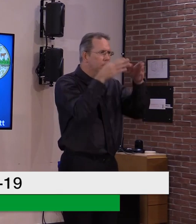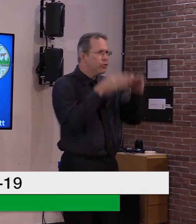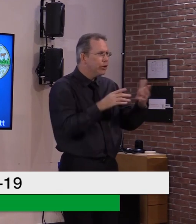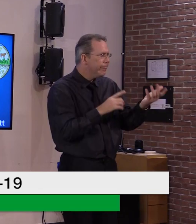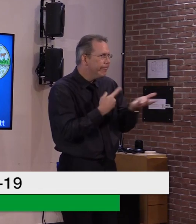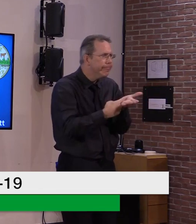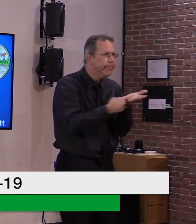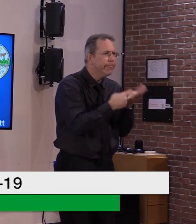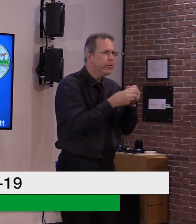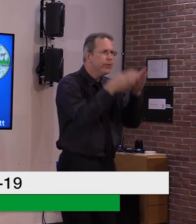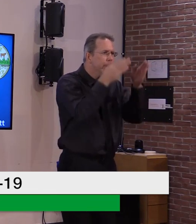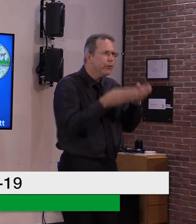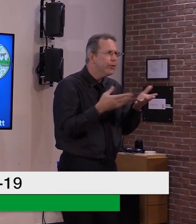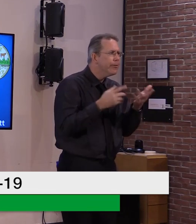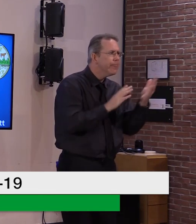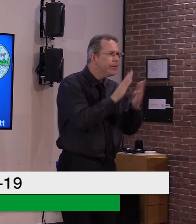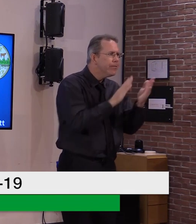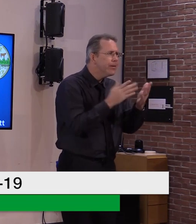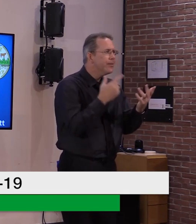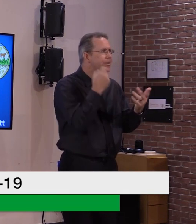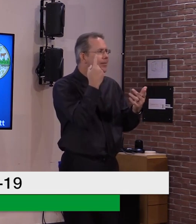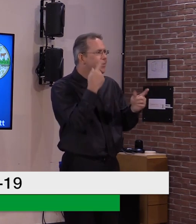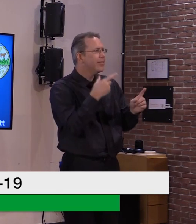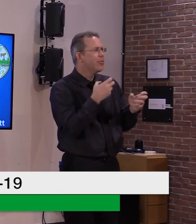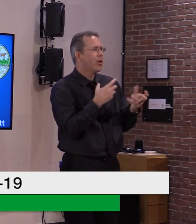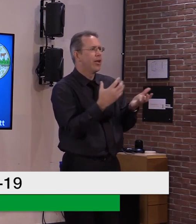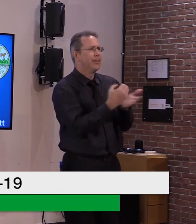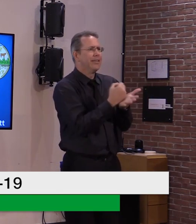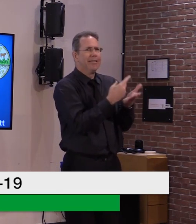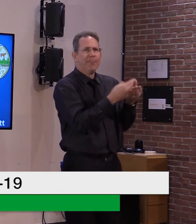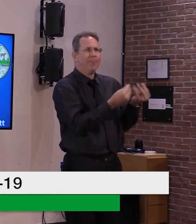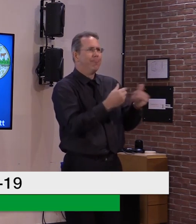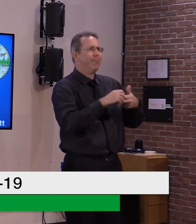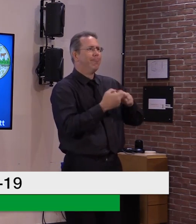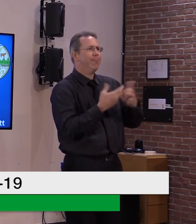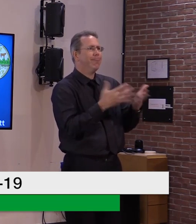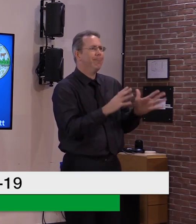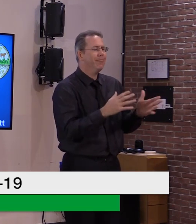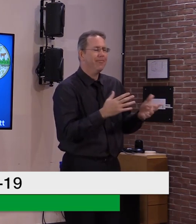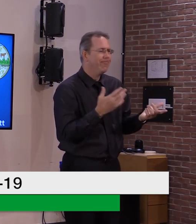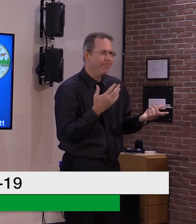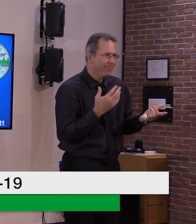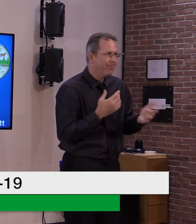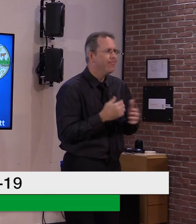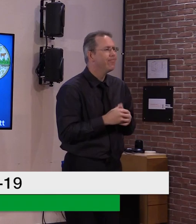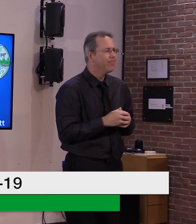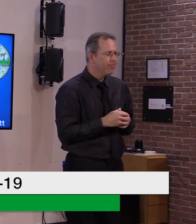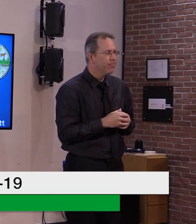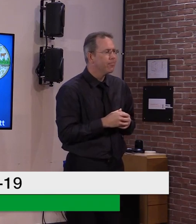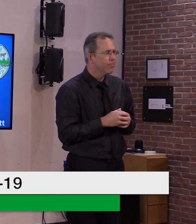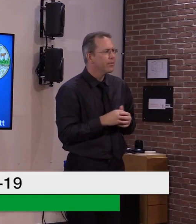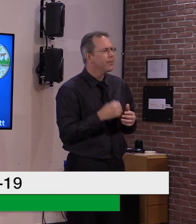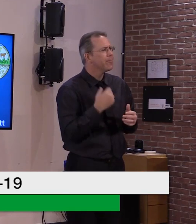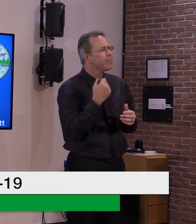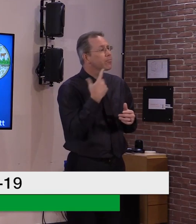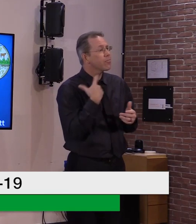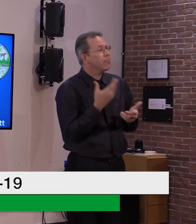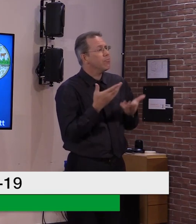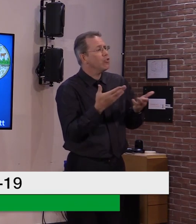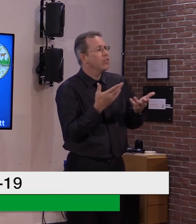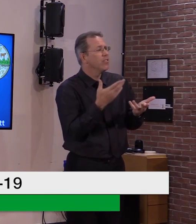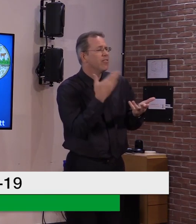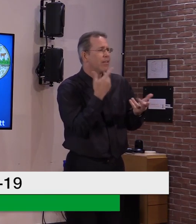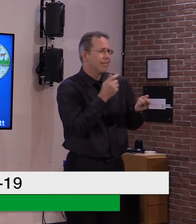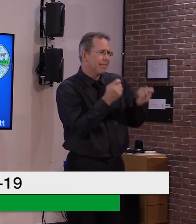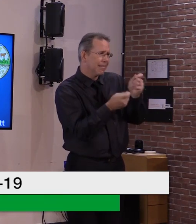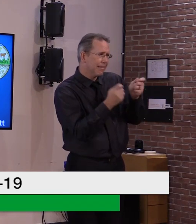march that's why i promoted the fact that we we may want to go to mail-in type ballots just as we did with